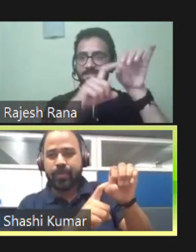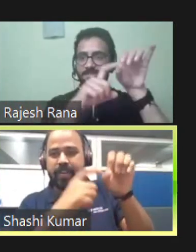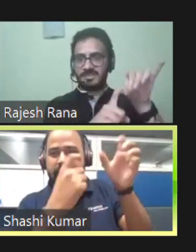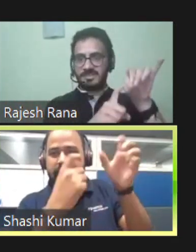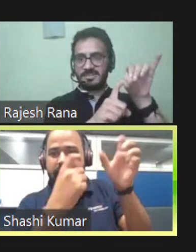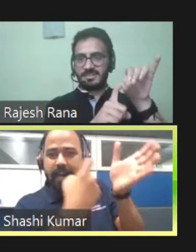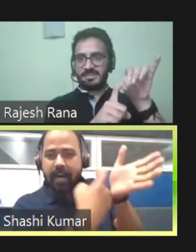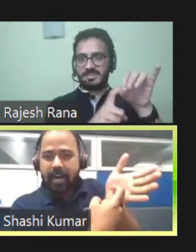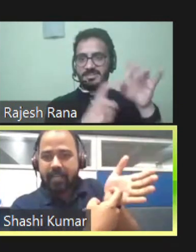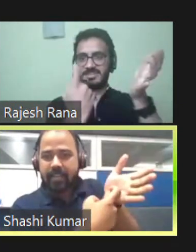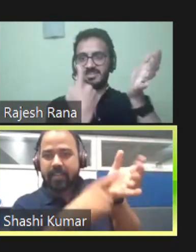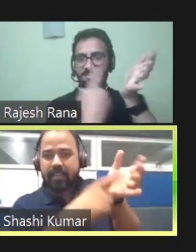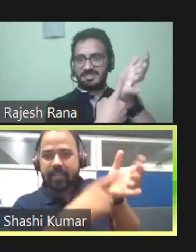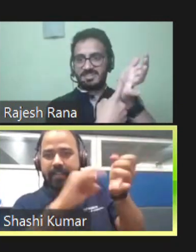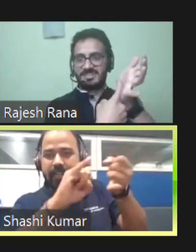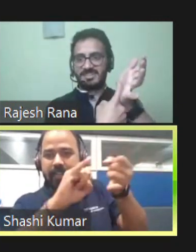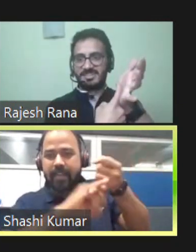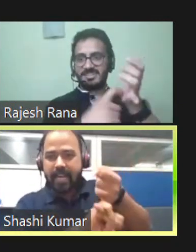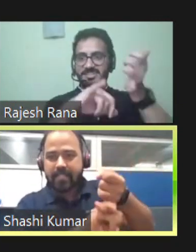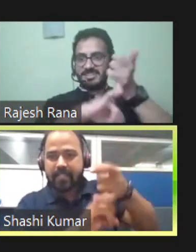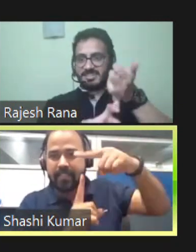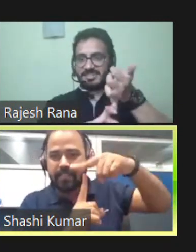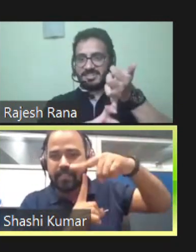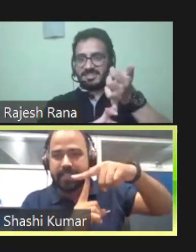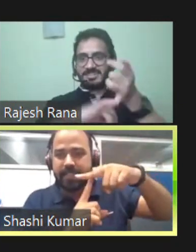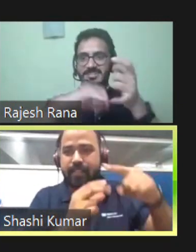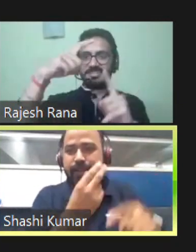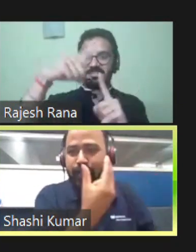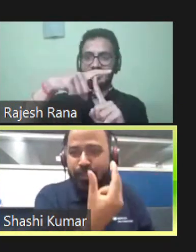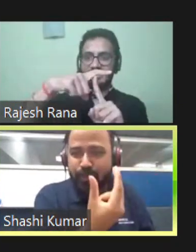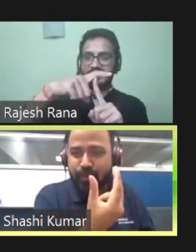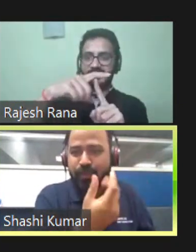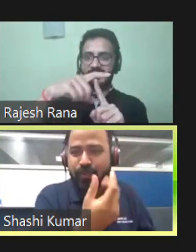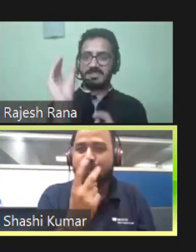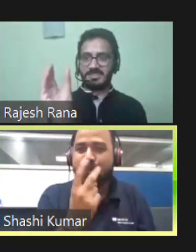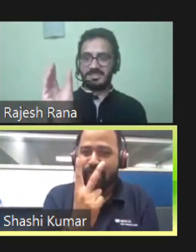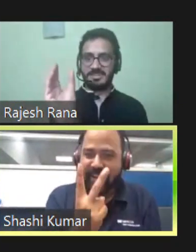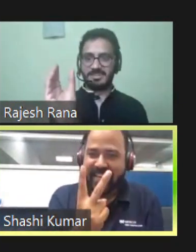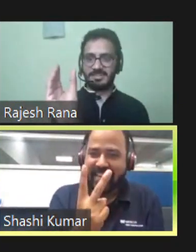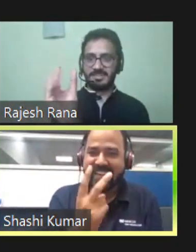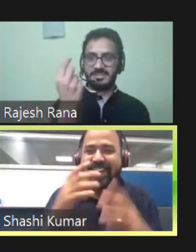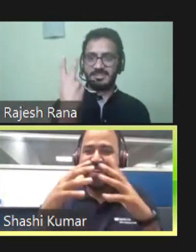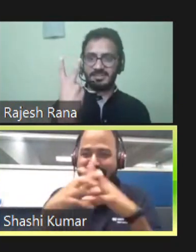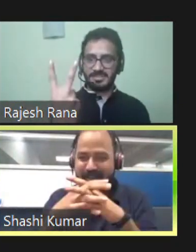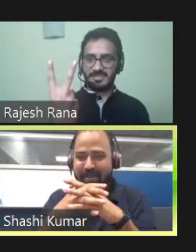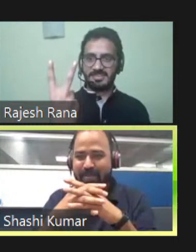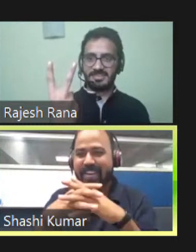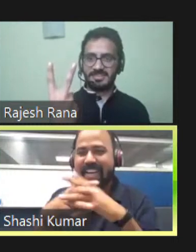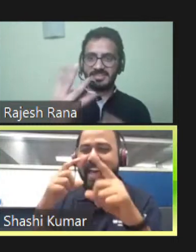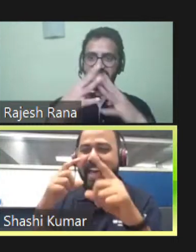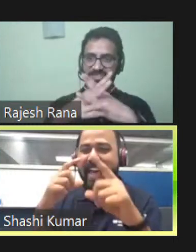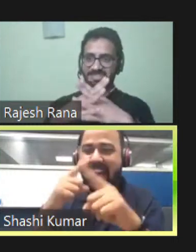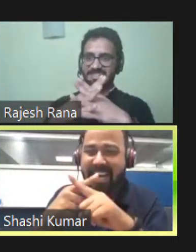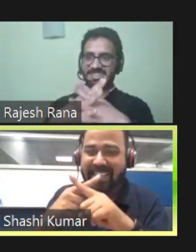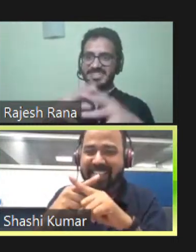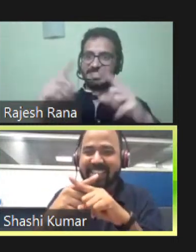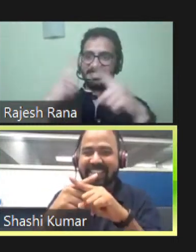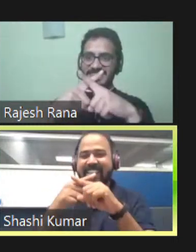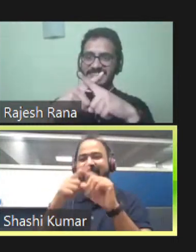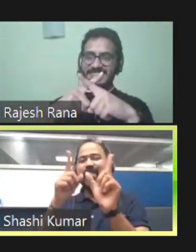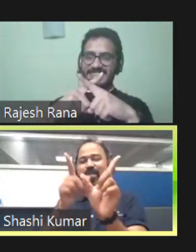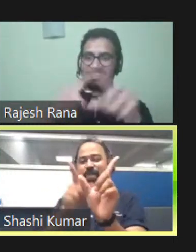Q, R, S, T, U, V, W,